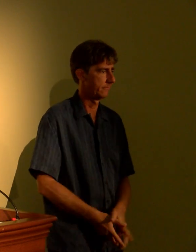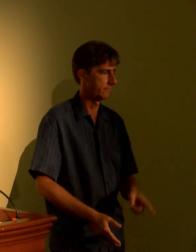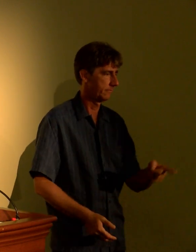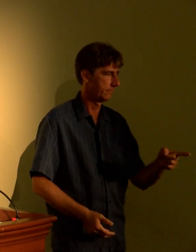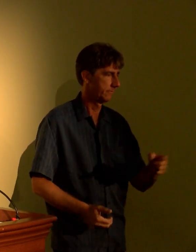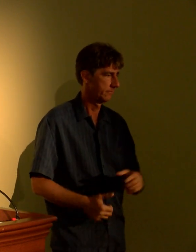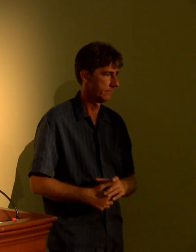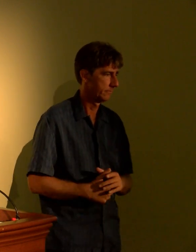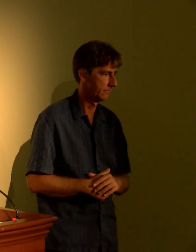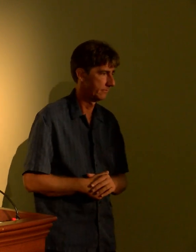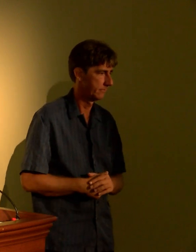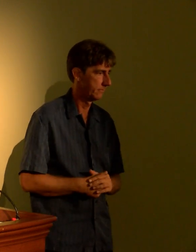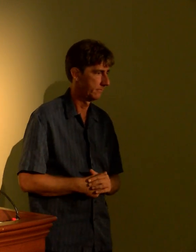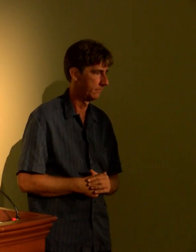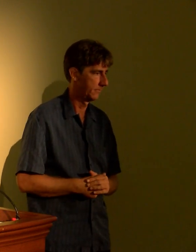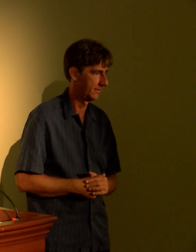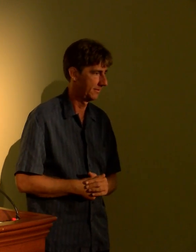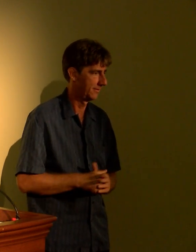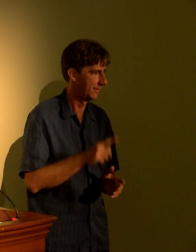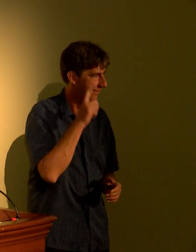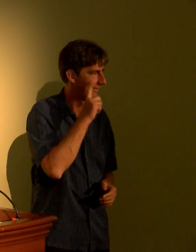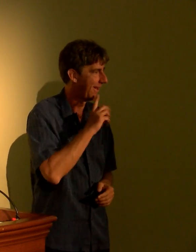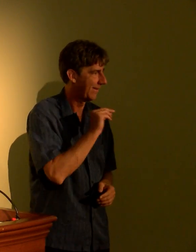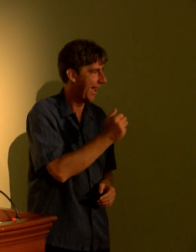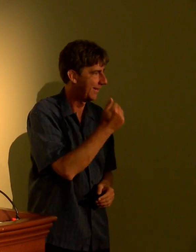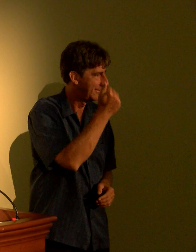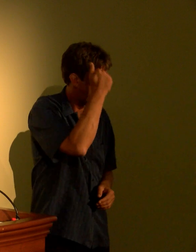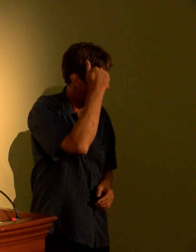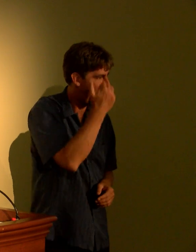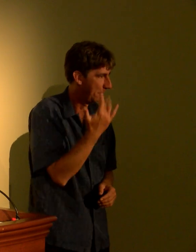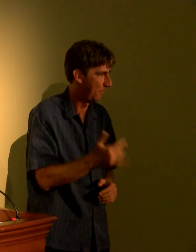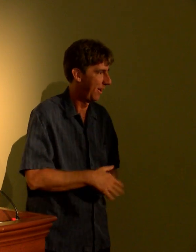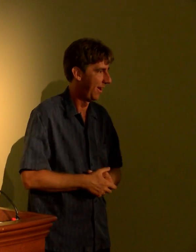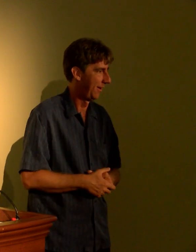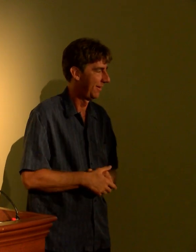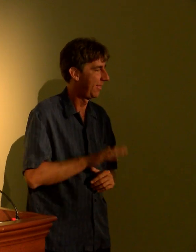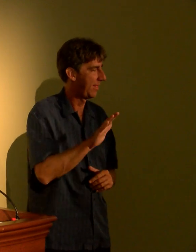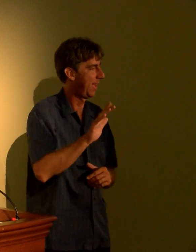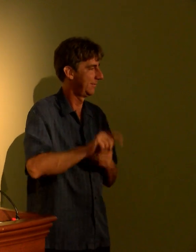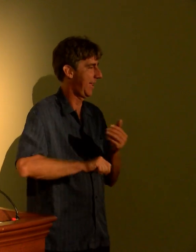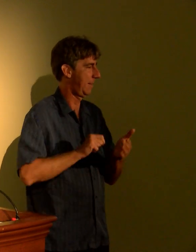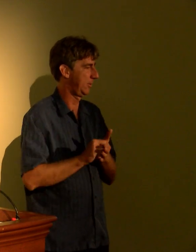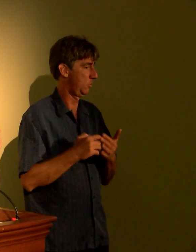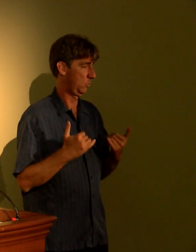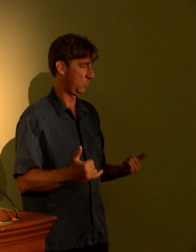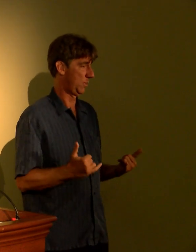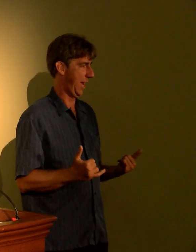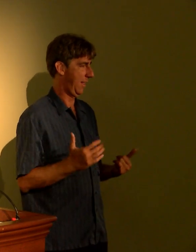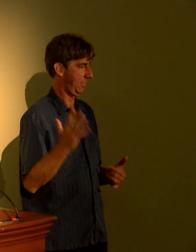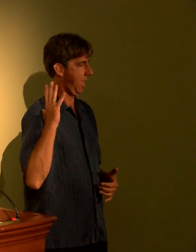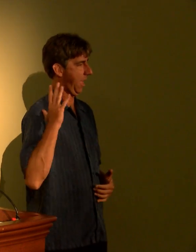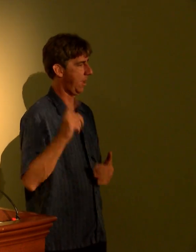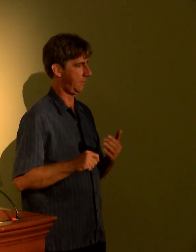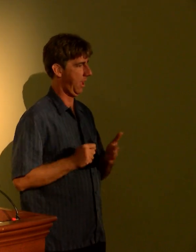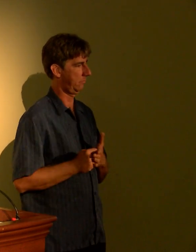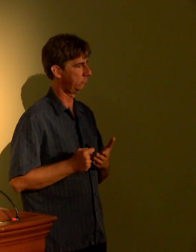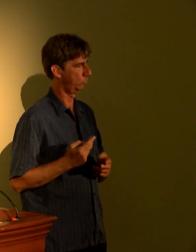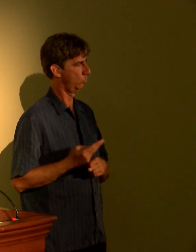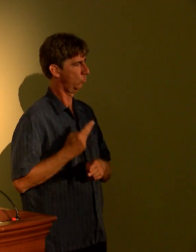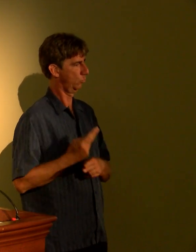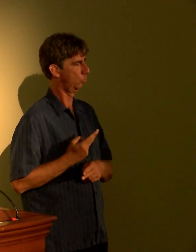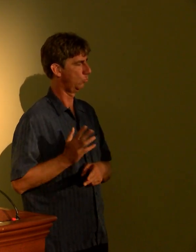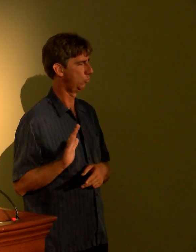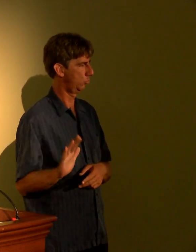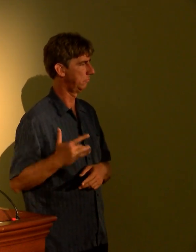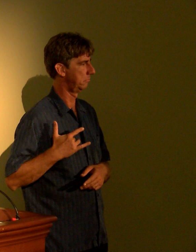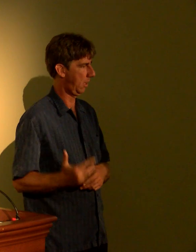Yes? Why would they call them deaf and dumb? That's a period term. We wouldn't use that term today. By period, I mean that's what they were